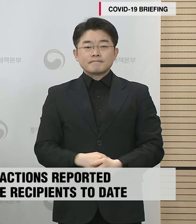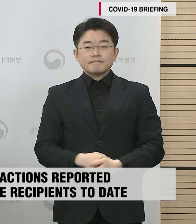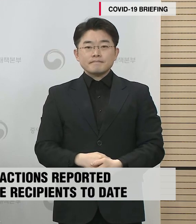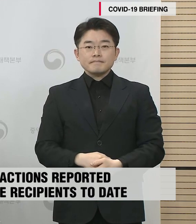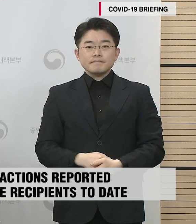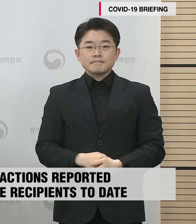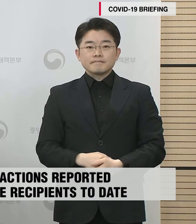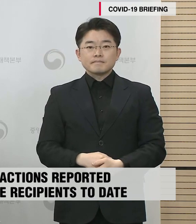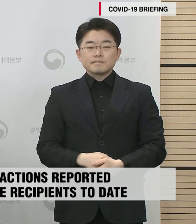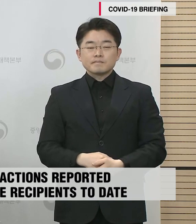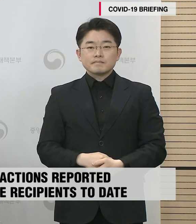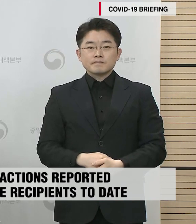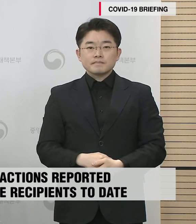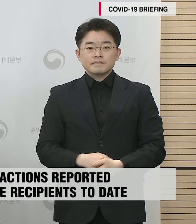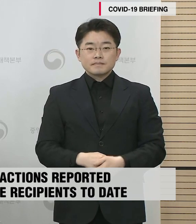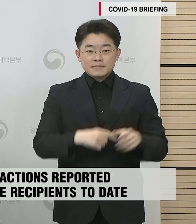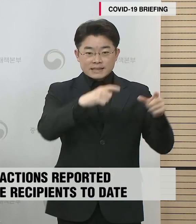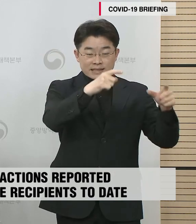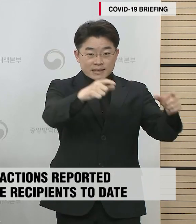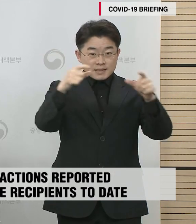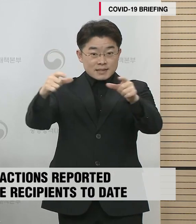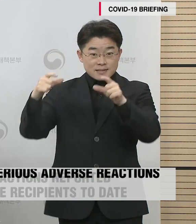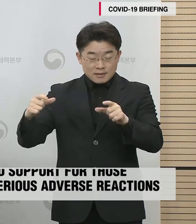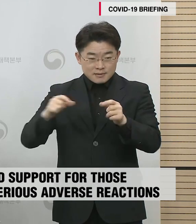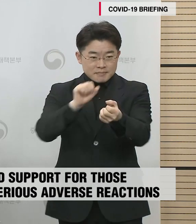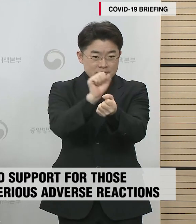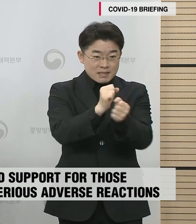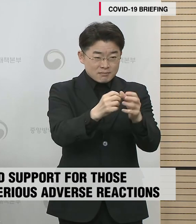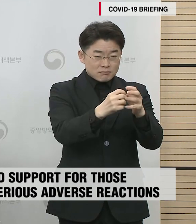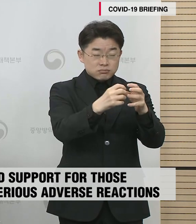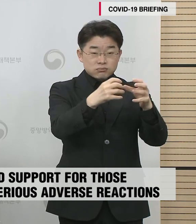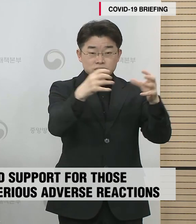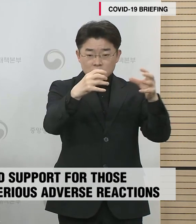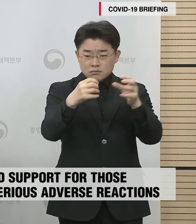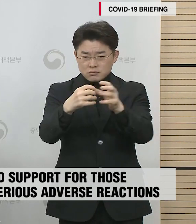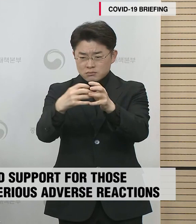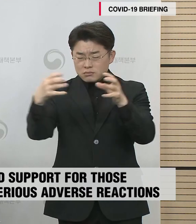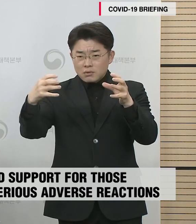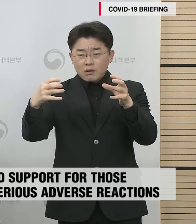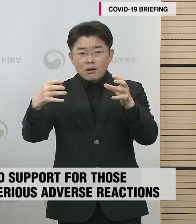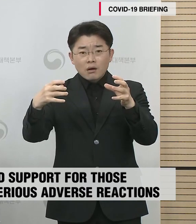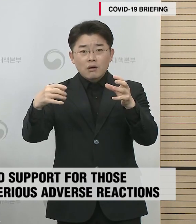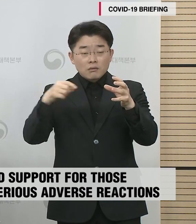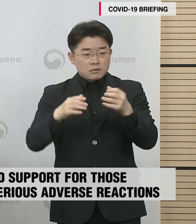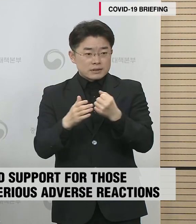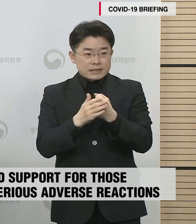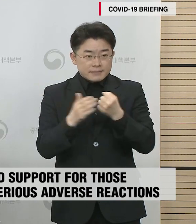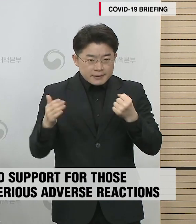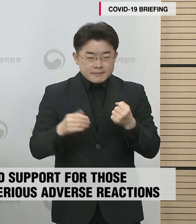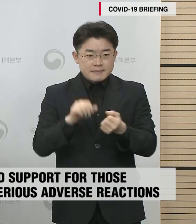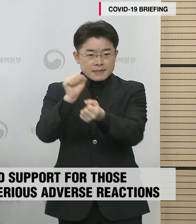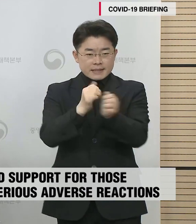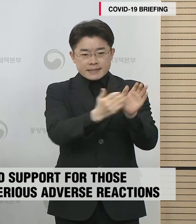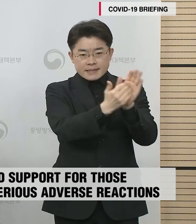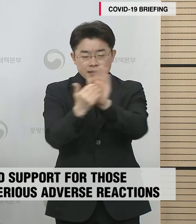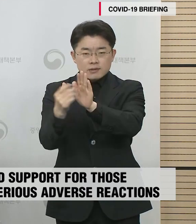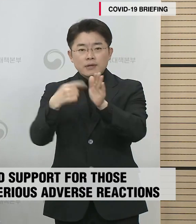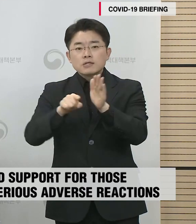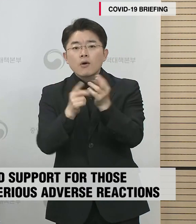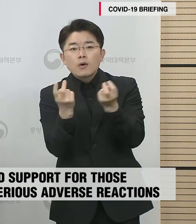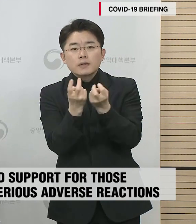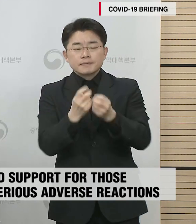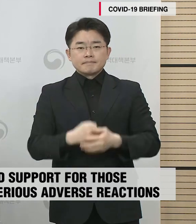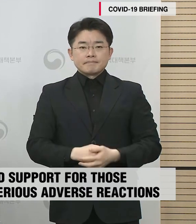year to March, we have been able to significantly decrease the number of infections. And we believe that we were able